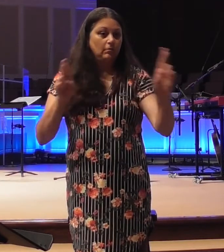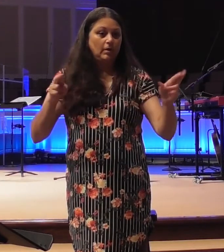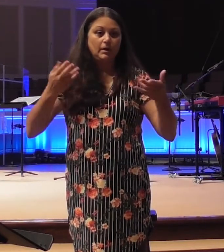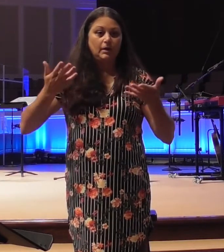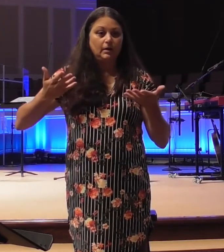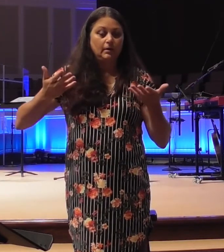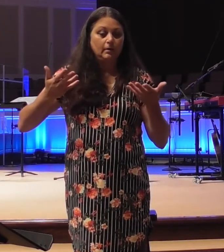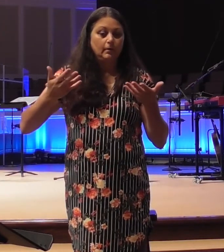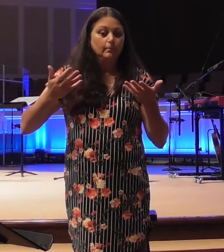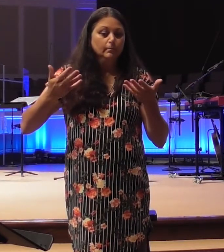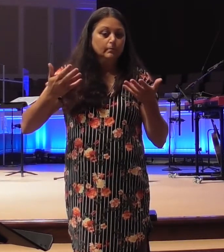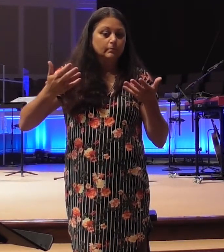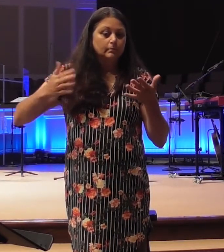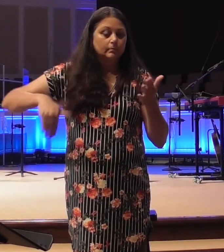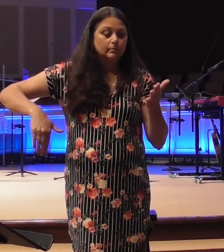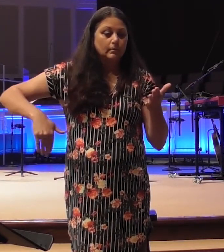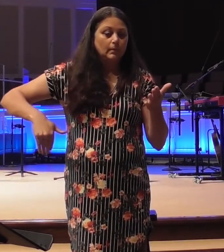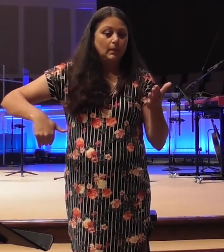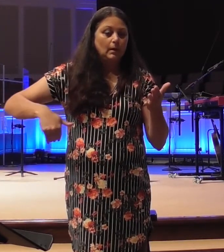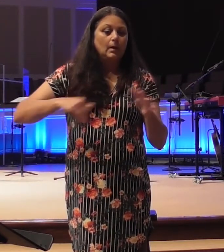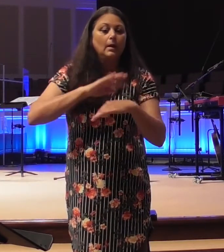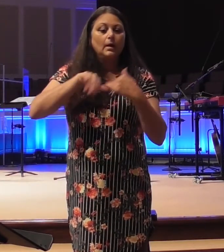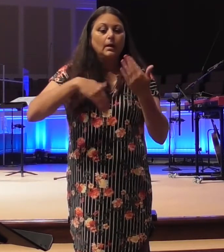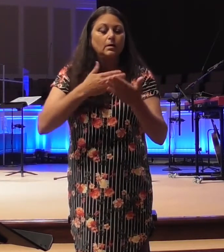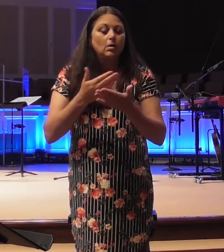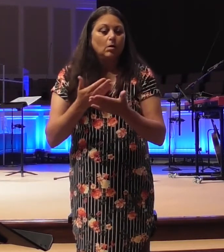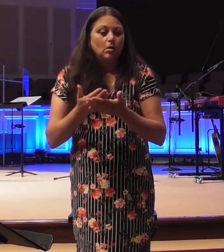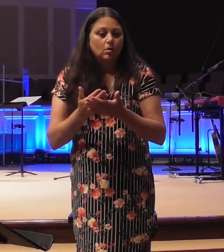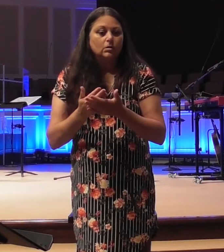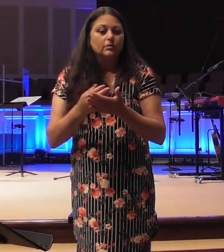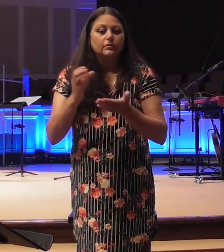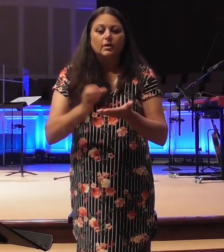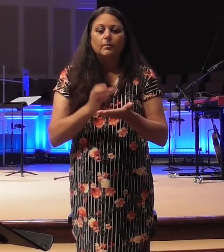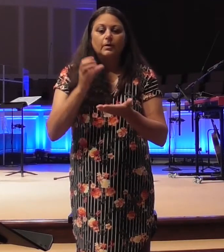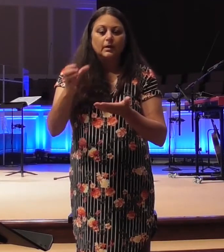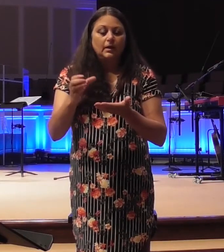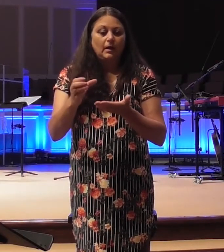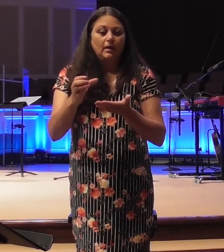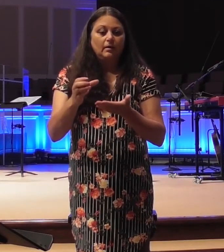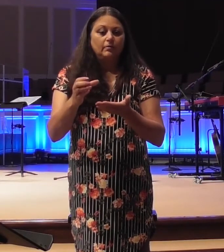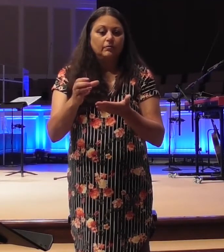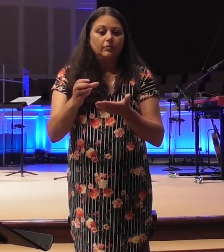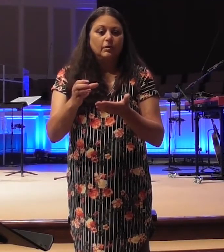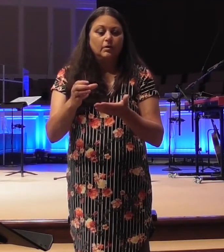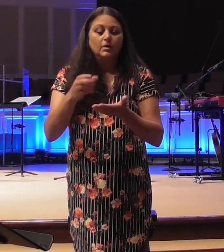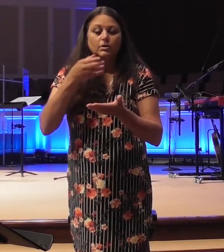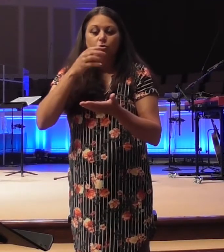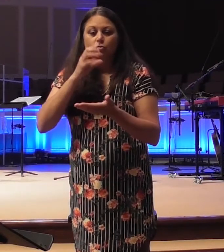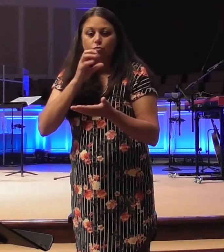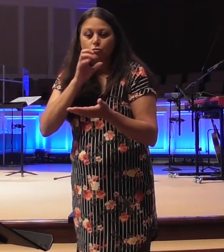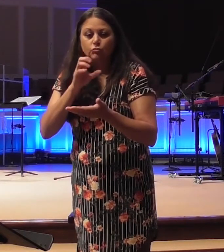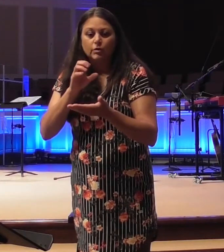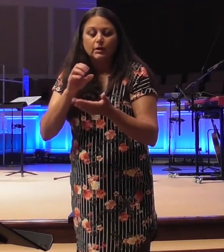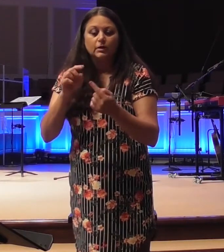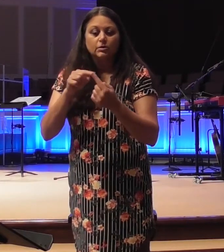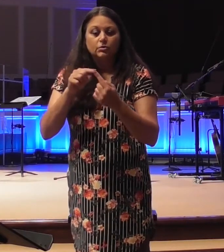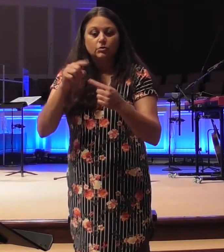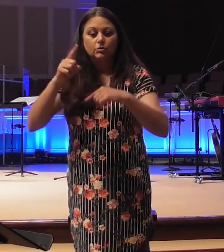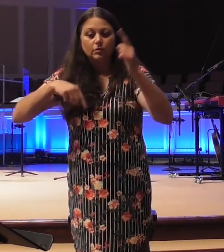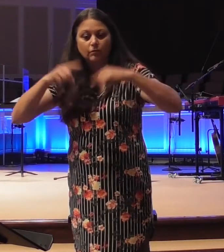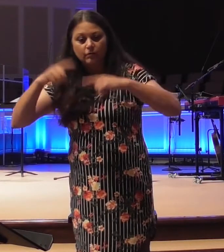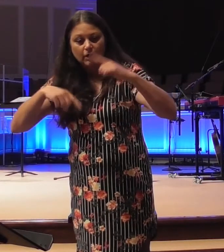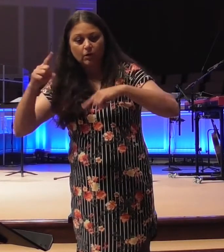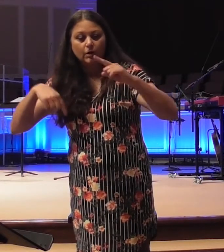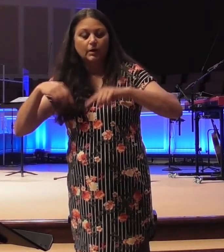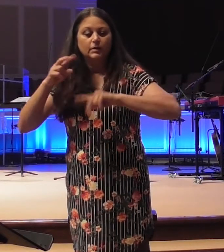and carpenters, and food and drink to all the Sidonians and the Tyrians, to bring cedar wood from Lebanon to the sea at Joppa, according to the permission they